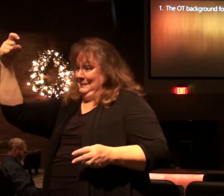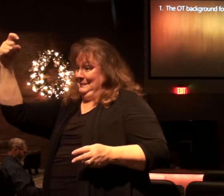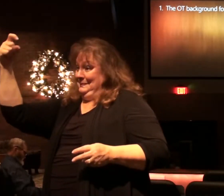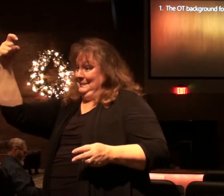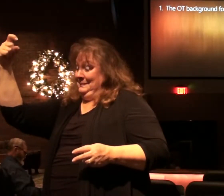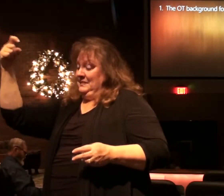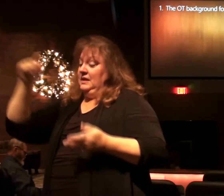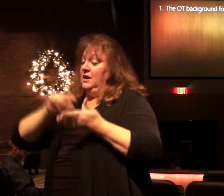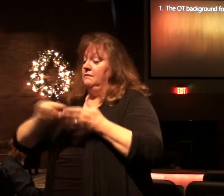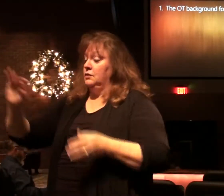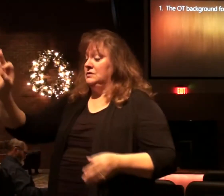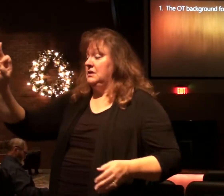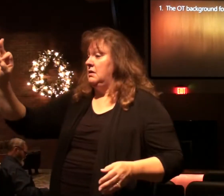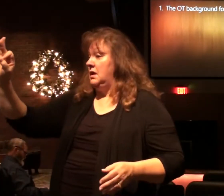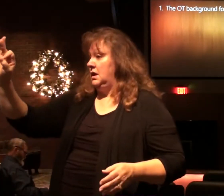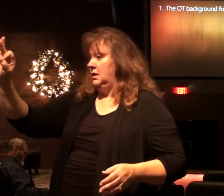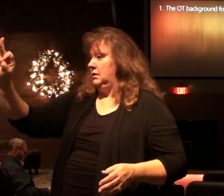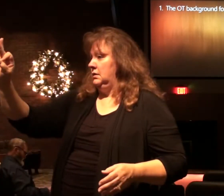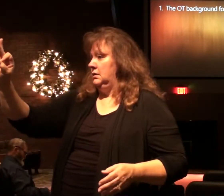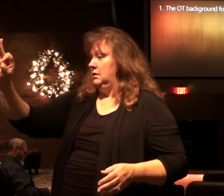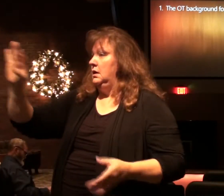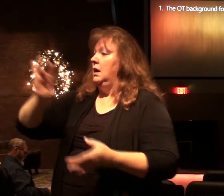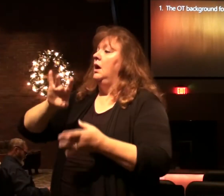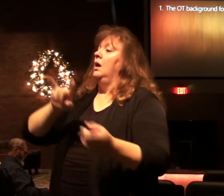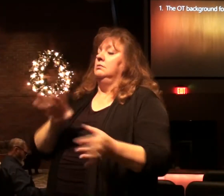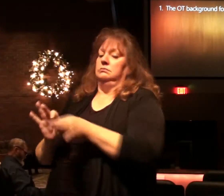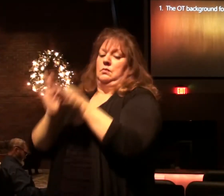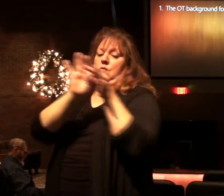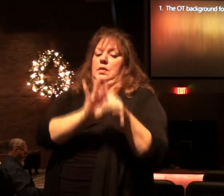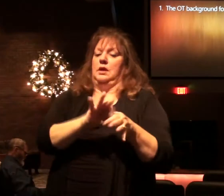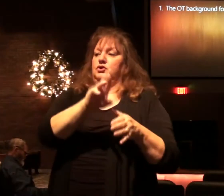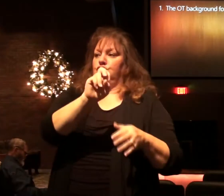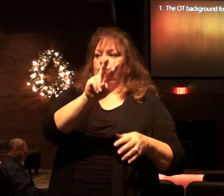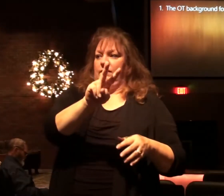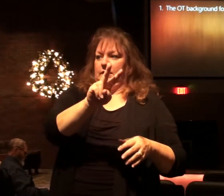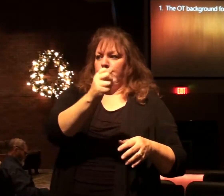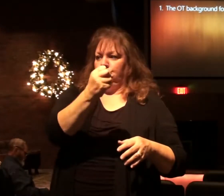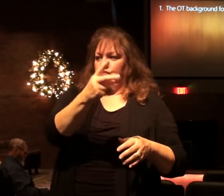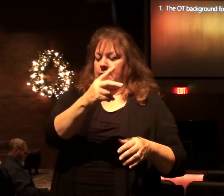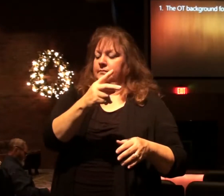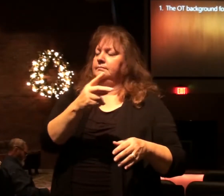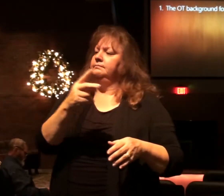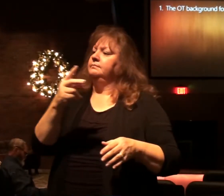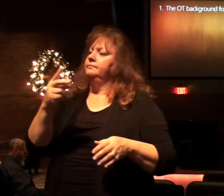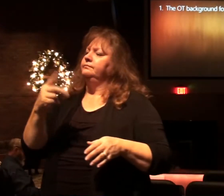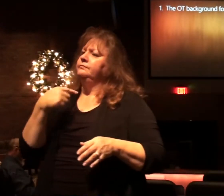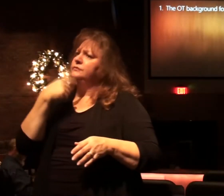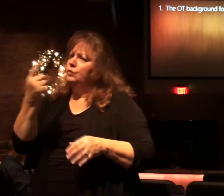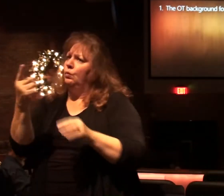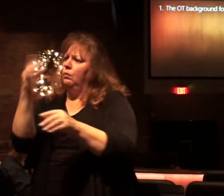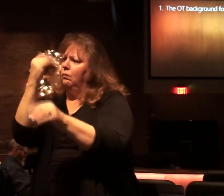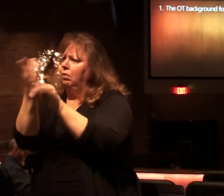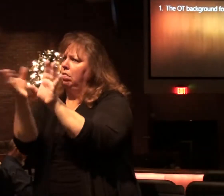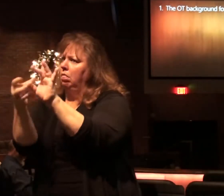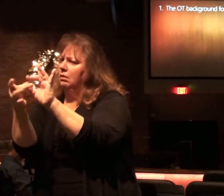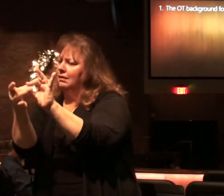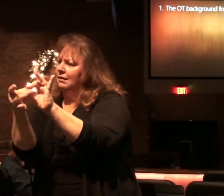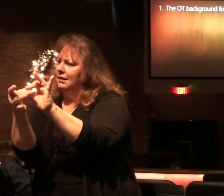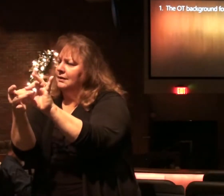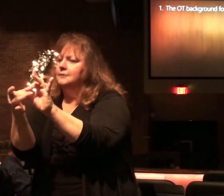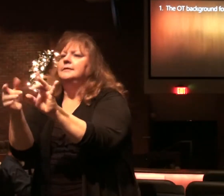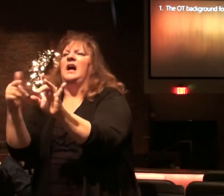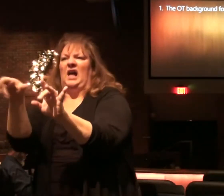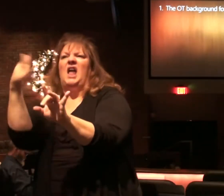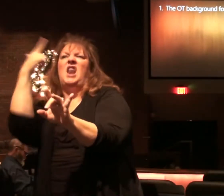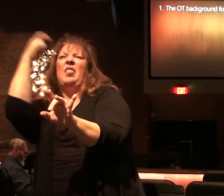And verse 9. Now this is what pertains to Revelation 12:1. Then he had another dream and related to his brothers and said, "Lo, I have had